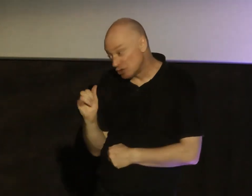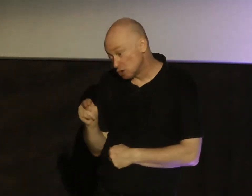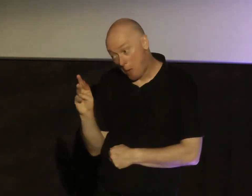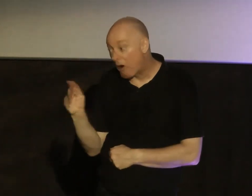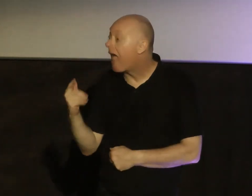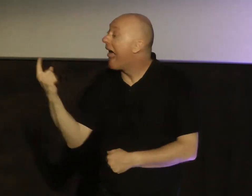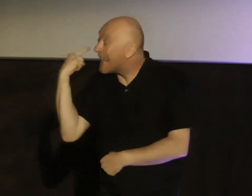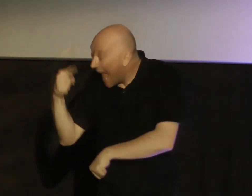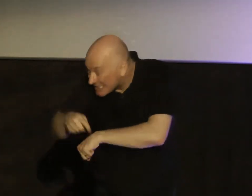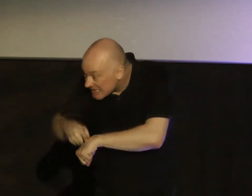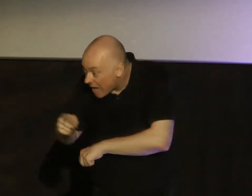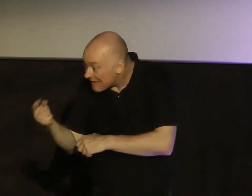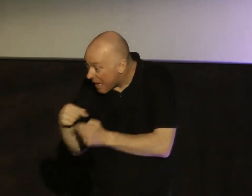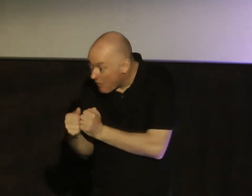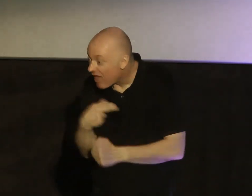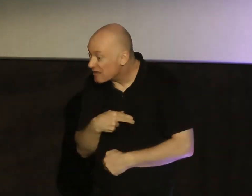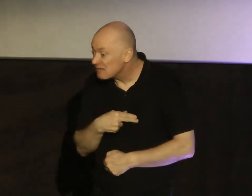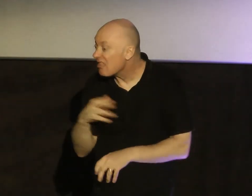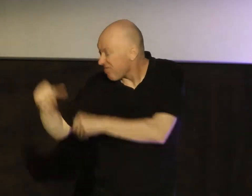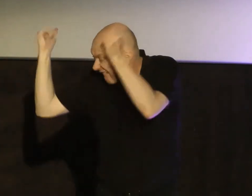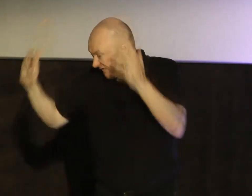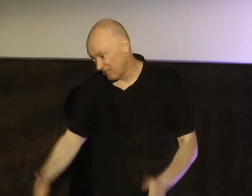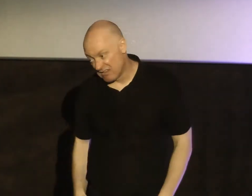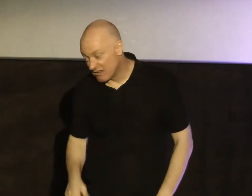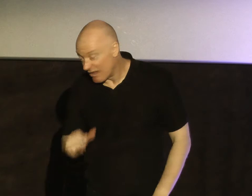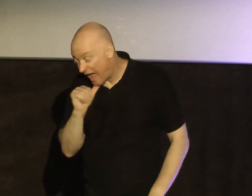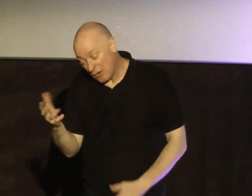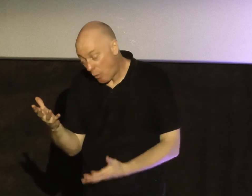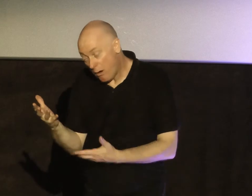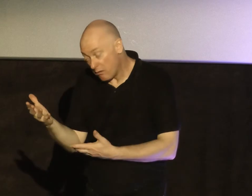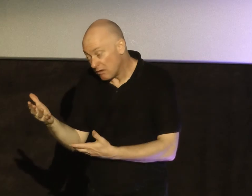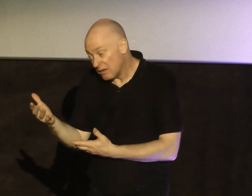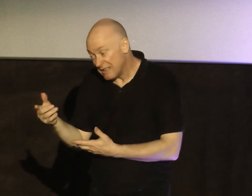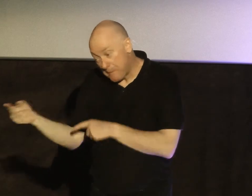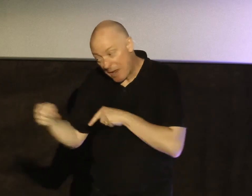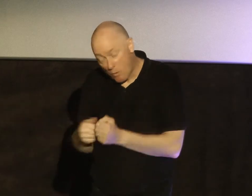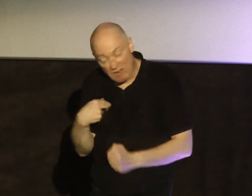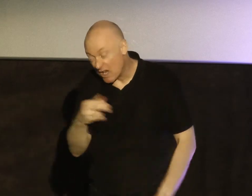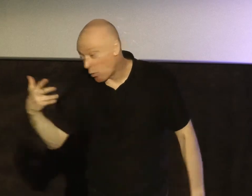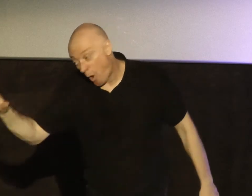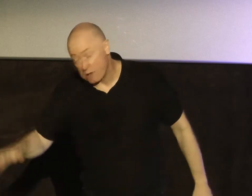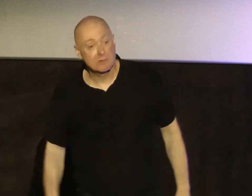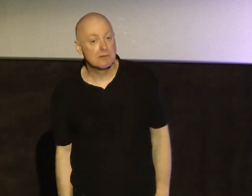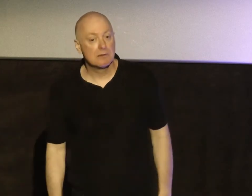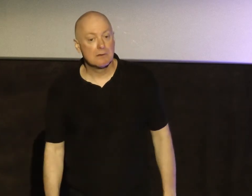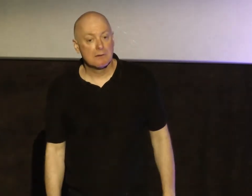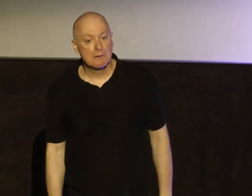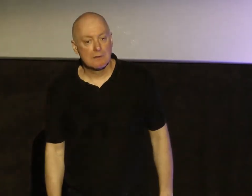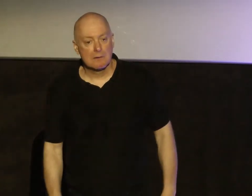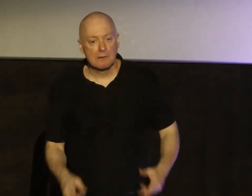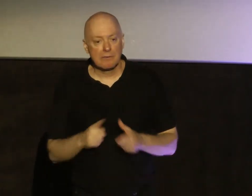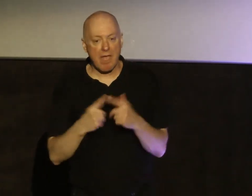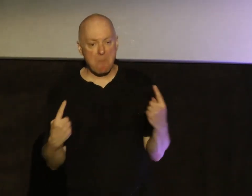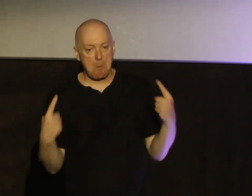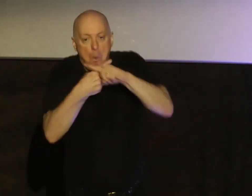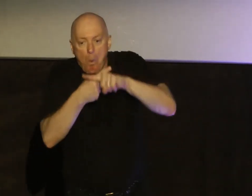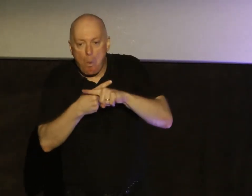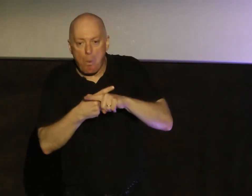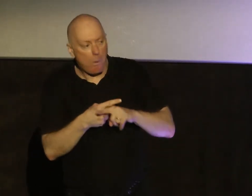he came with us, he deserted us. I don't want to bring him along for the journey. And there arose a sharp disagreement, so that